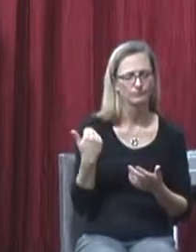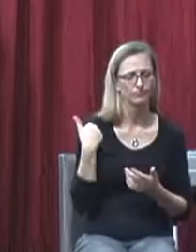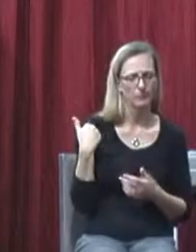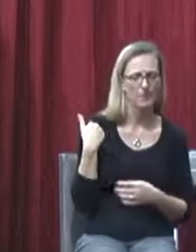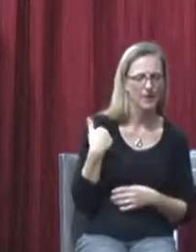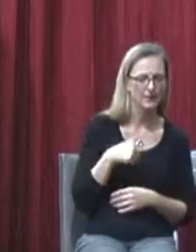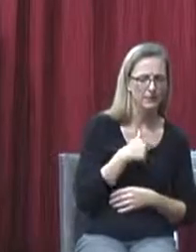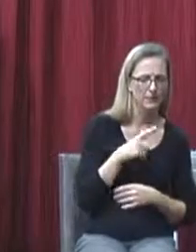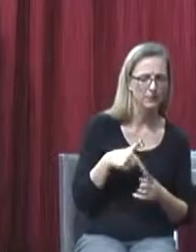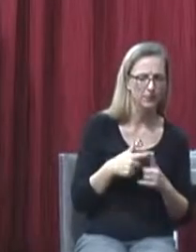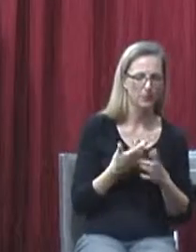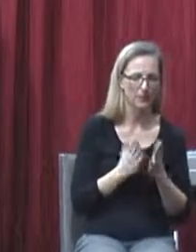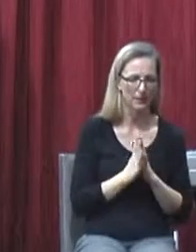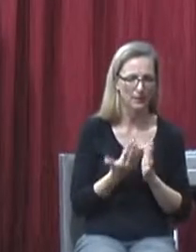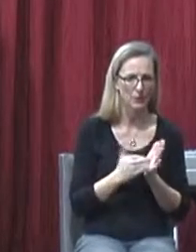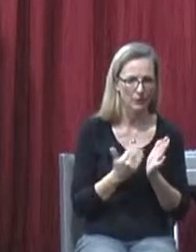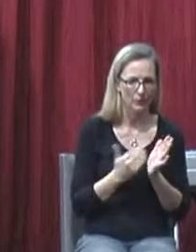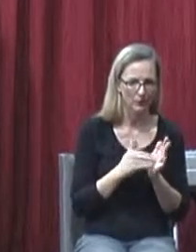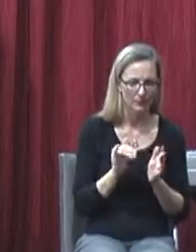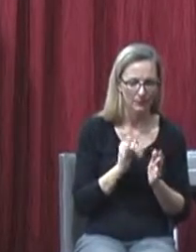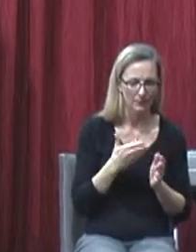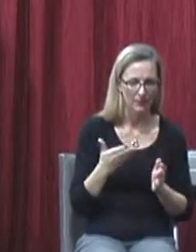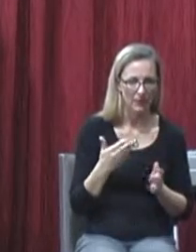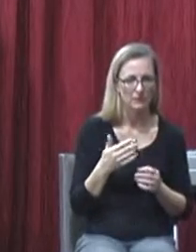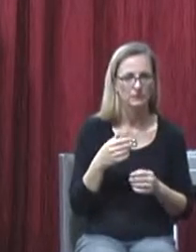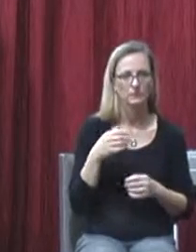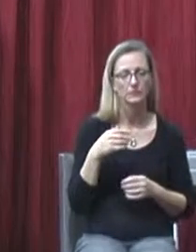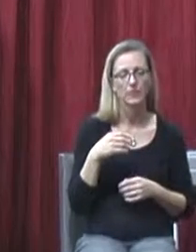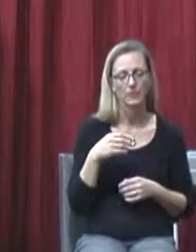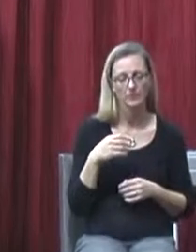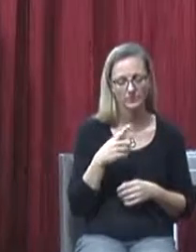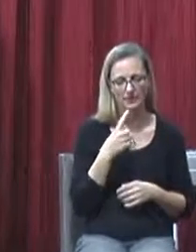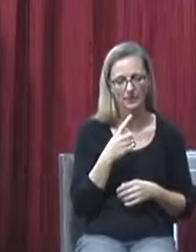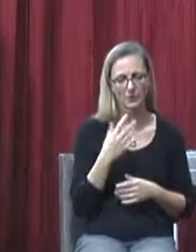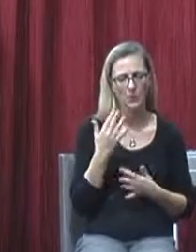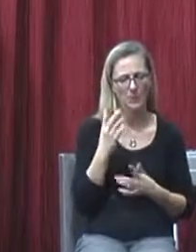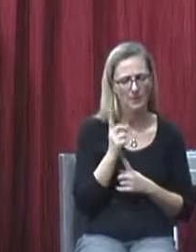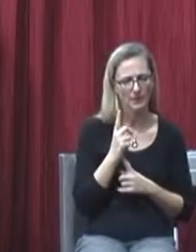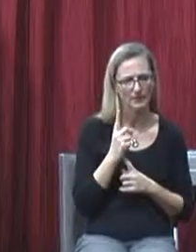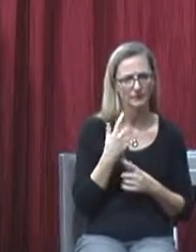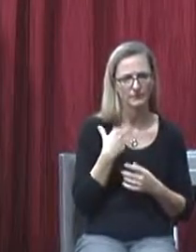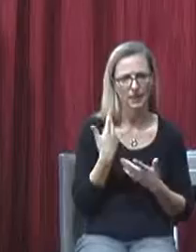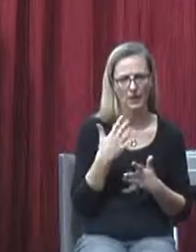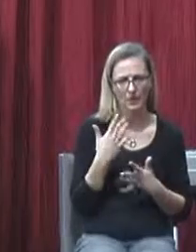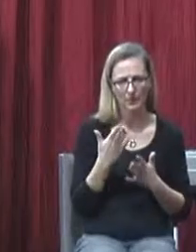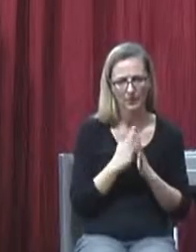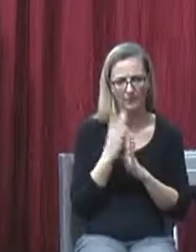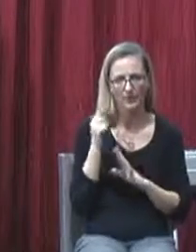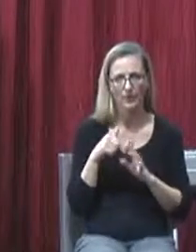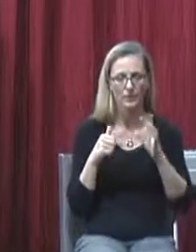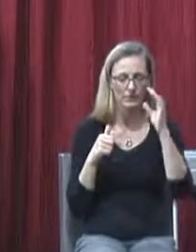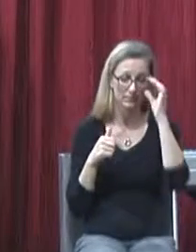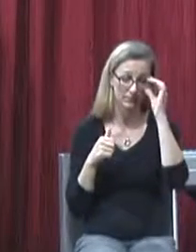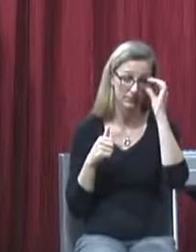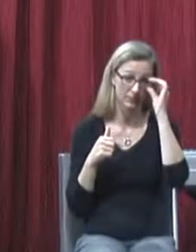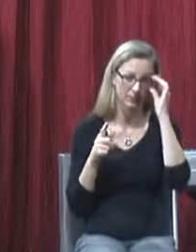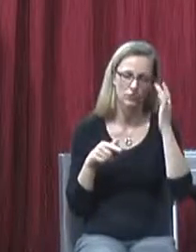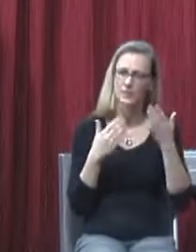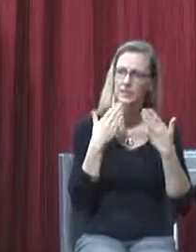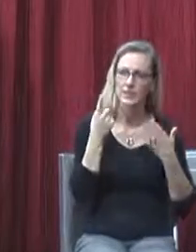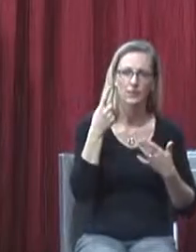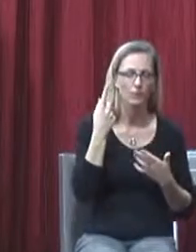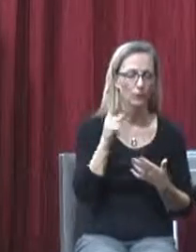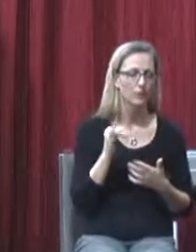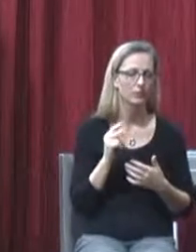and we're praying over and over again for the same thing, and we would say, wait a minute, I already prayed for this. I need to just thank you for it,